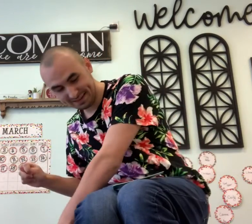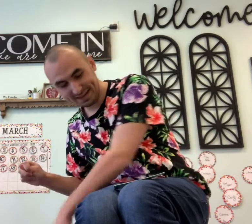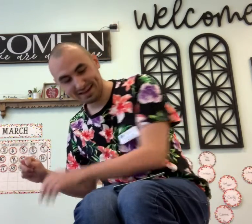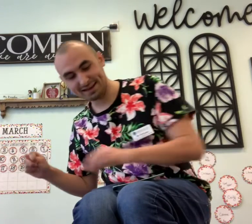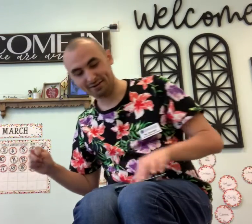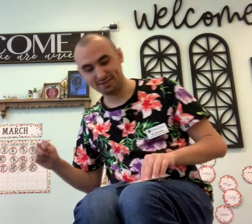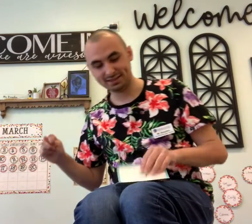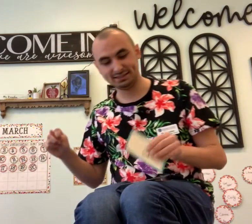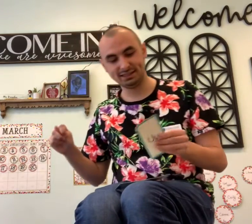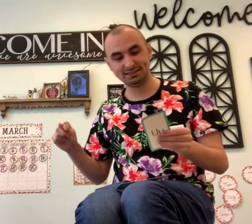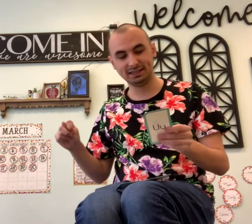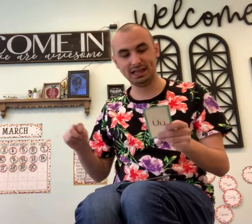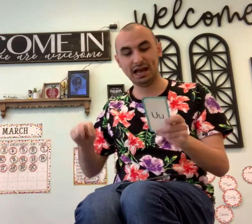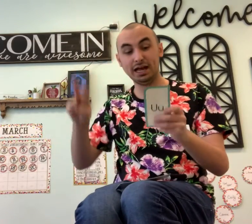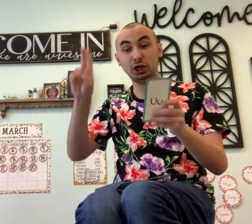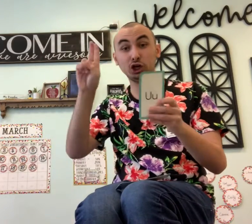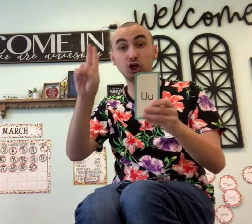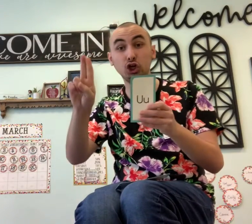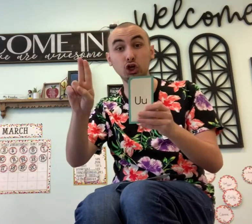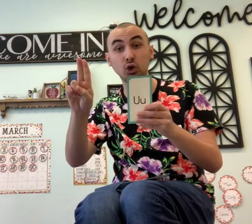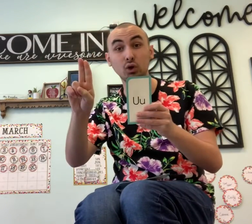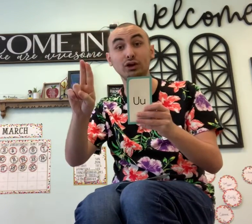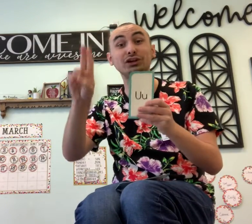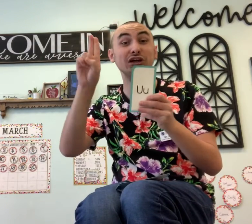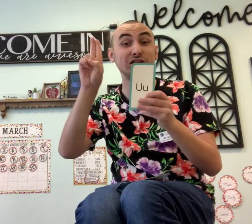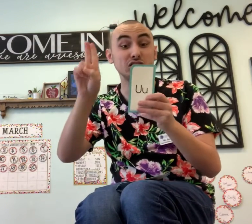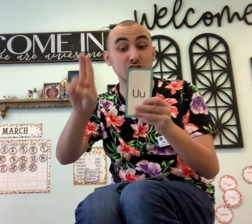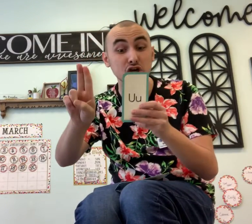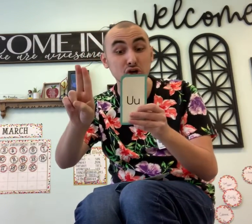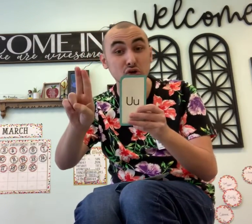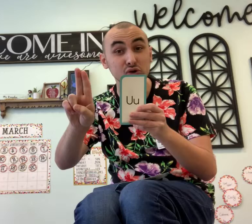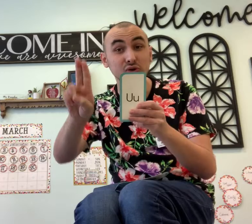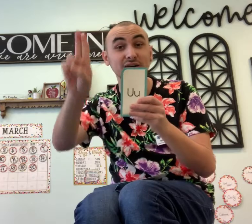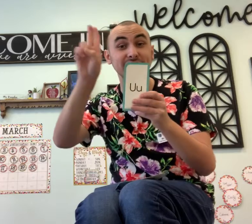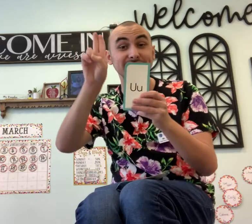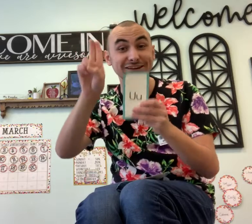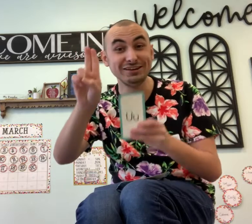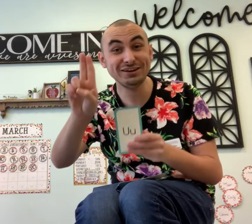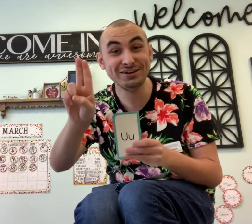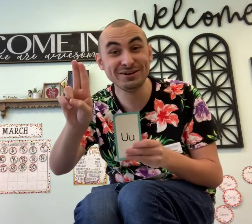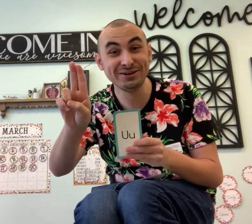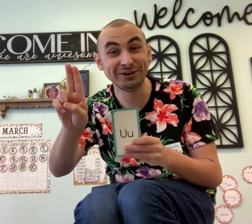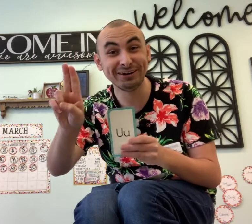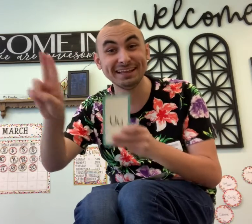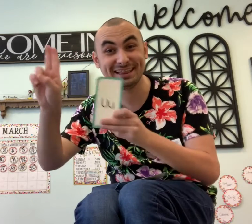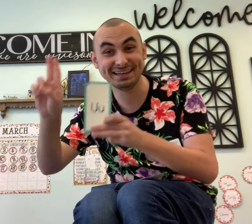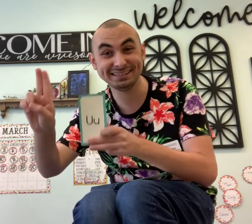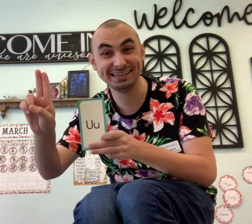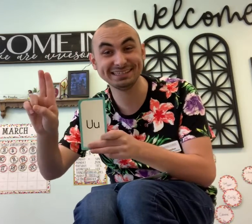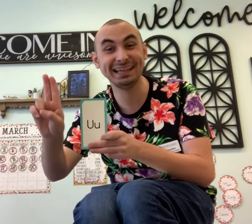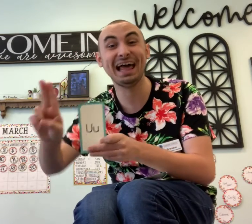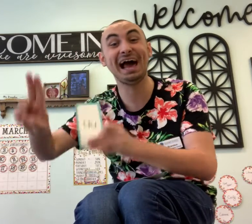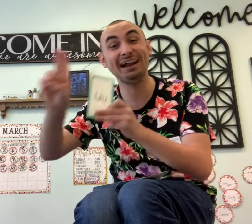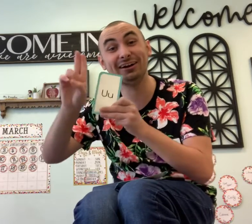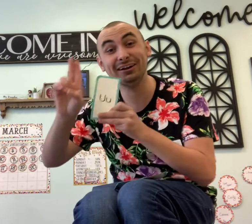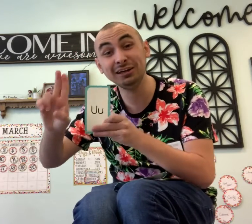Now this is the letter U, U, U. This is the letter U,